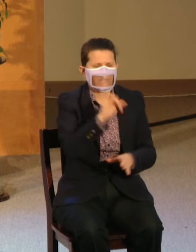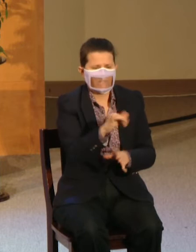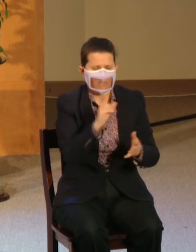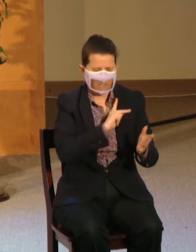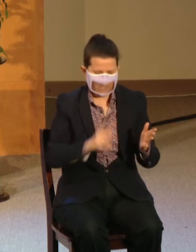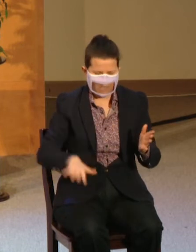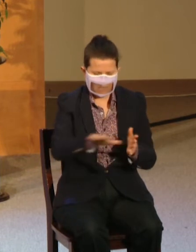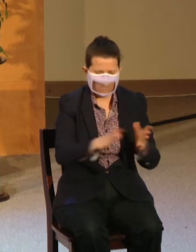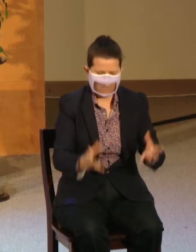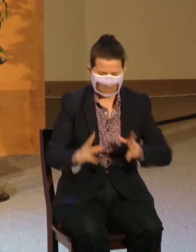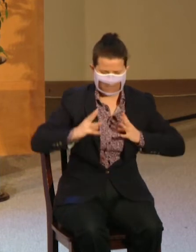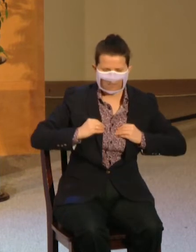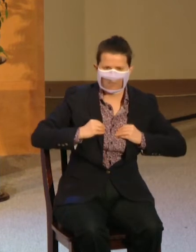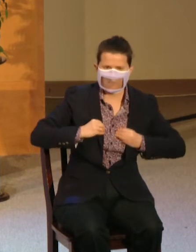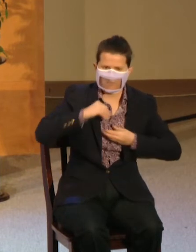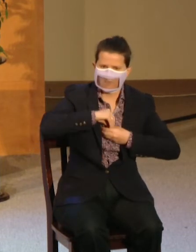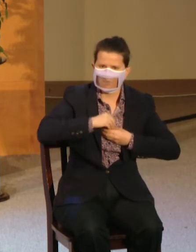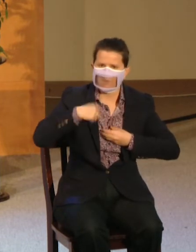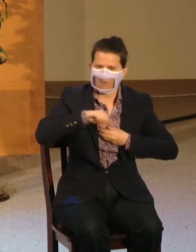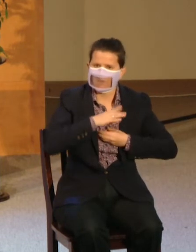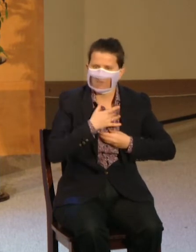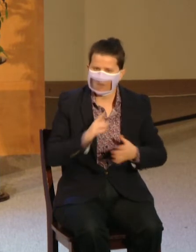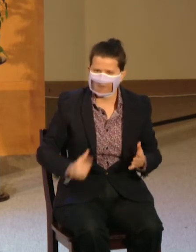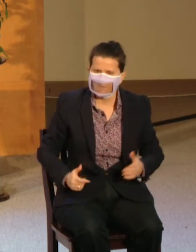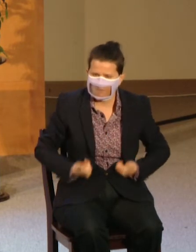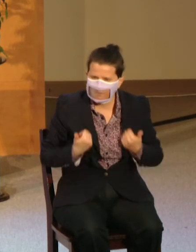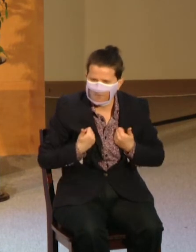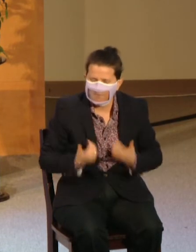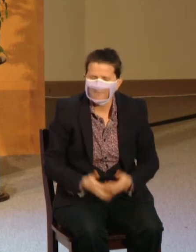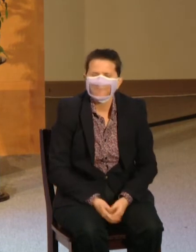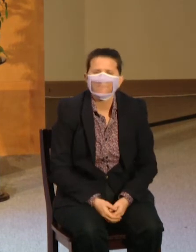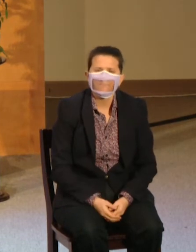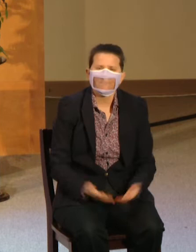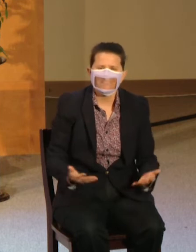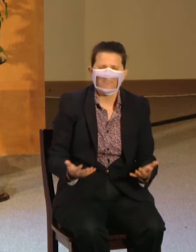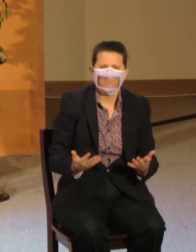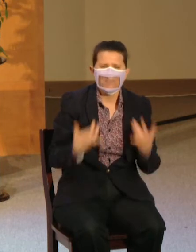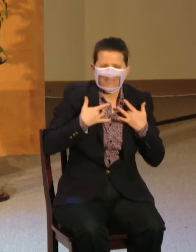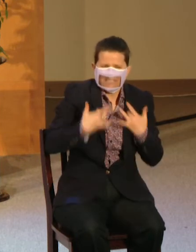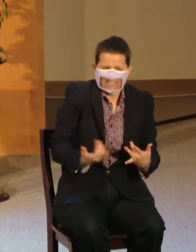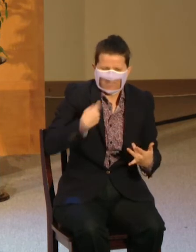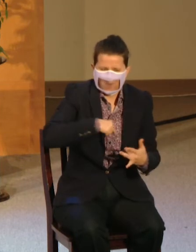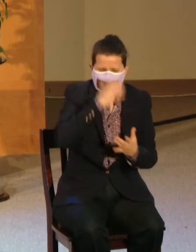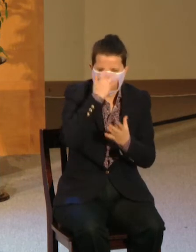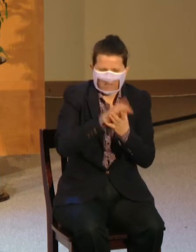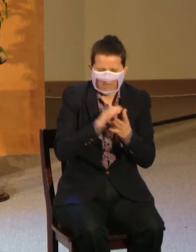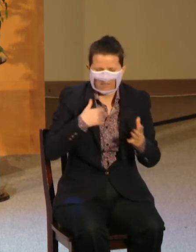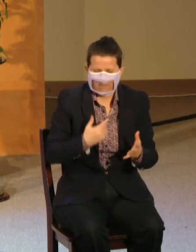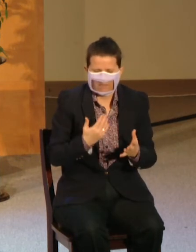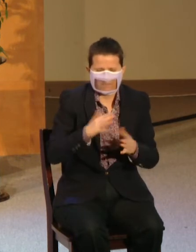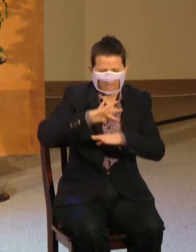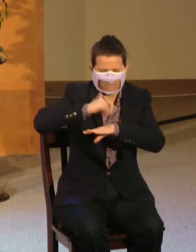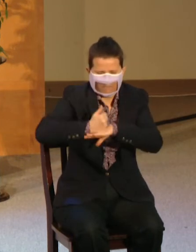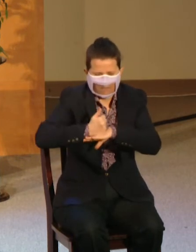on our own beliefs. We usually base it on our ego, which has this belief that we're separate, and we're not.